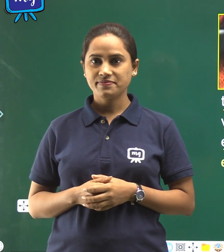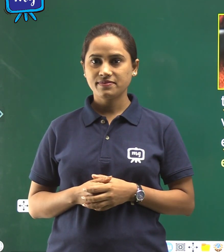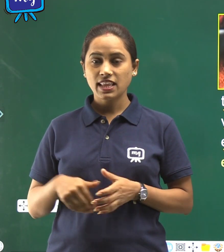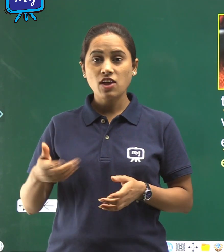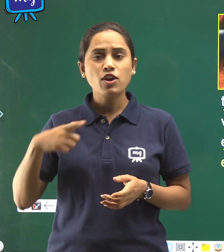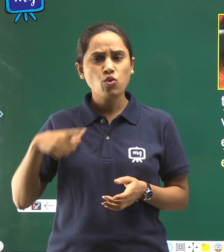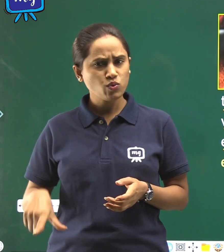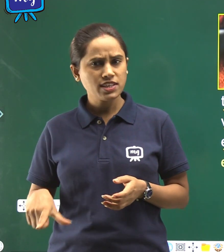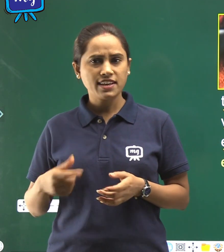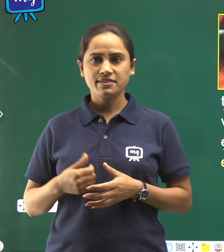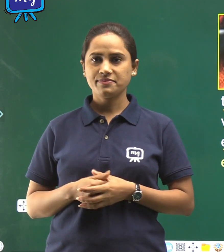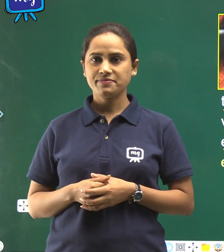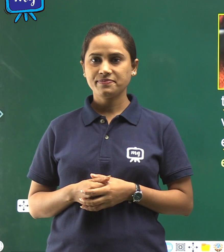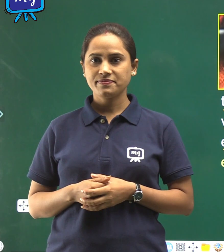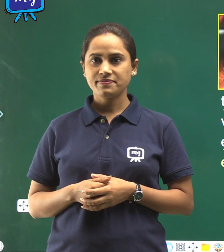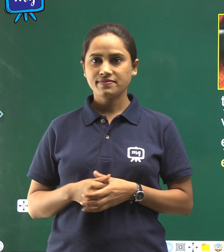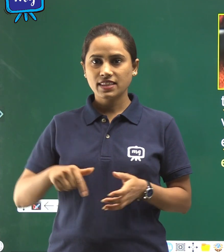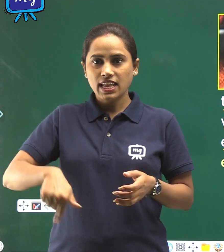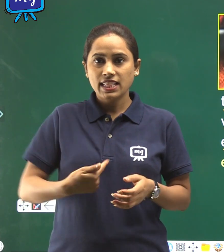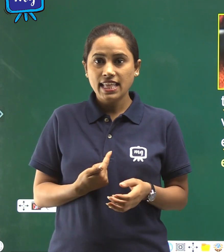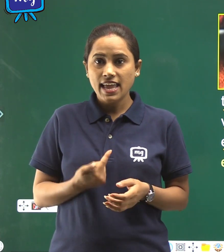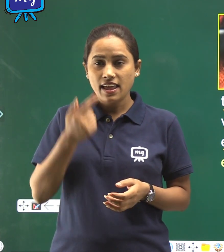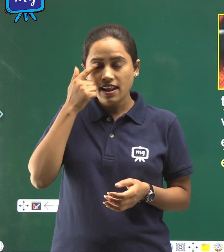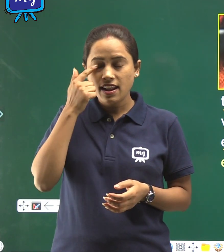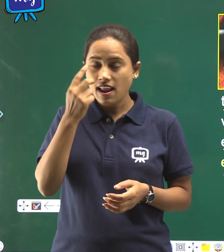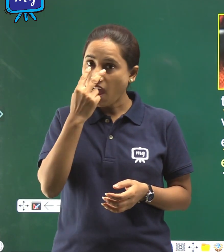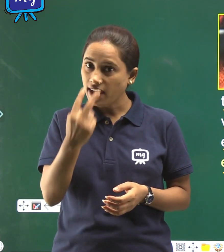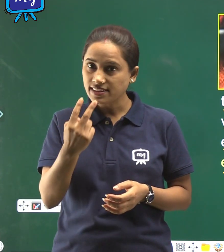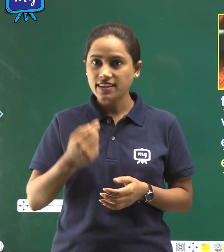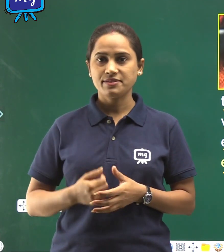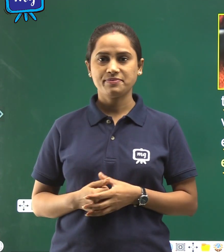even losing their eyesight.